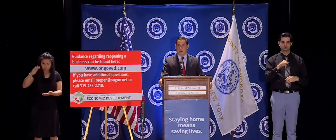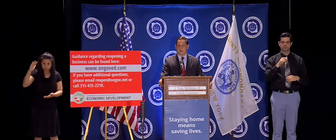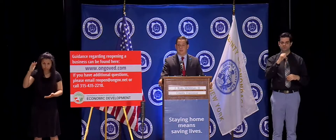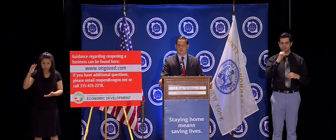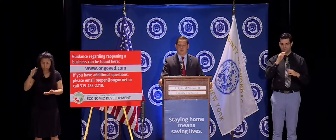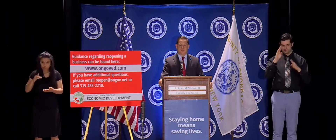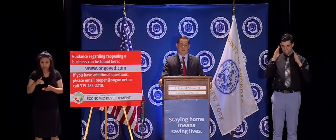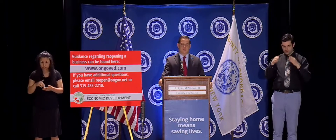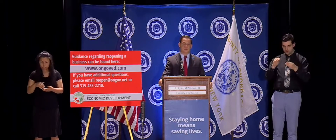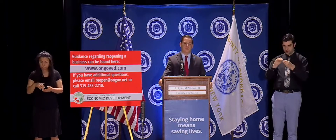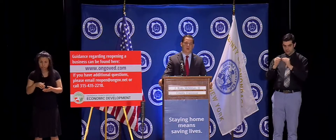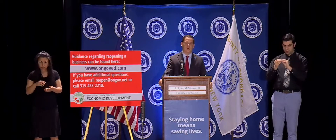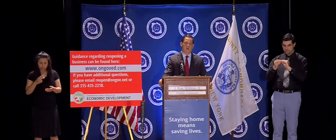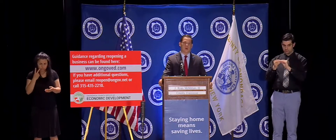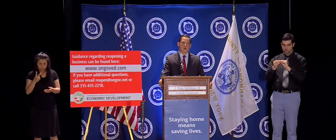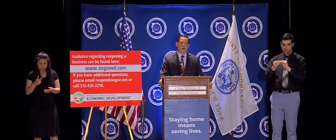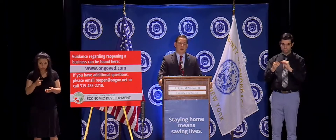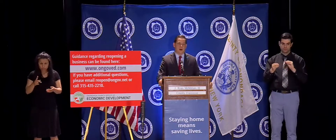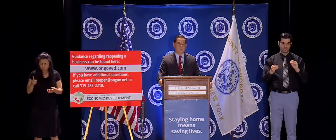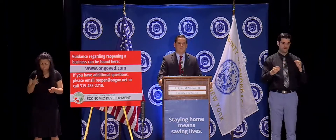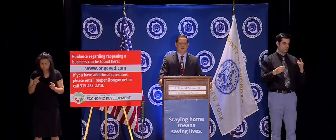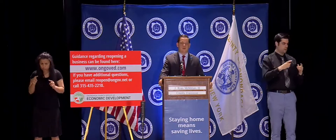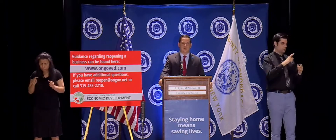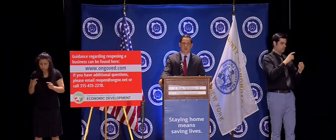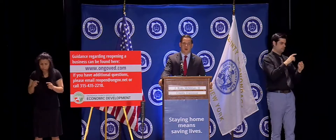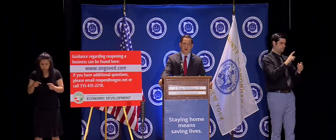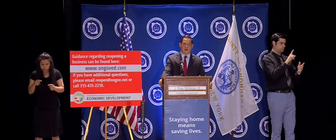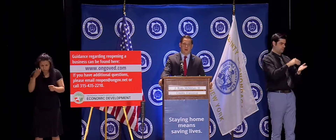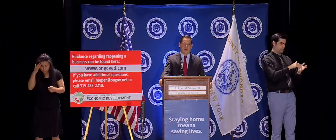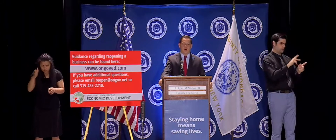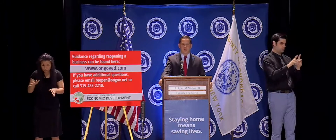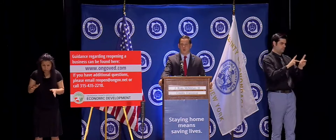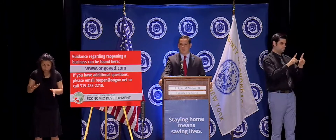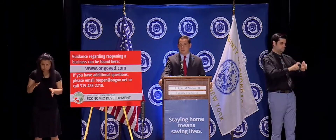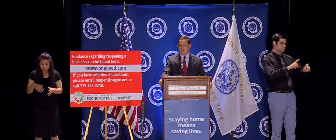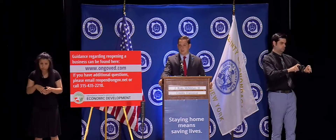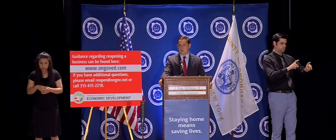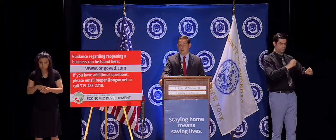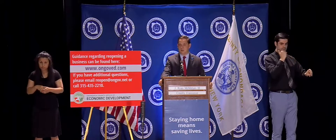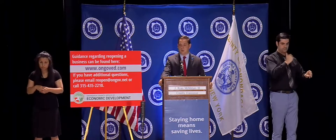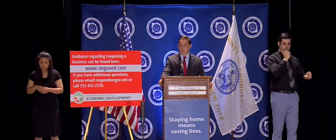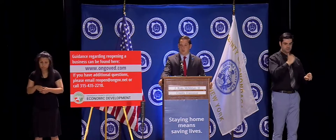at rates and percentages. So if you saw 100